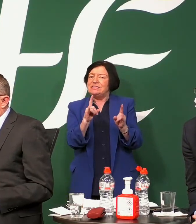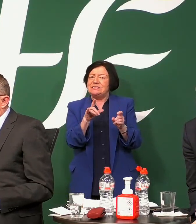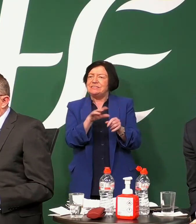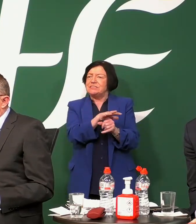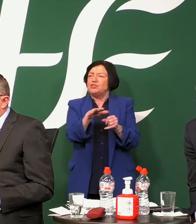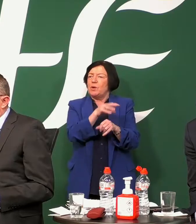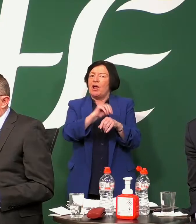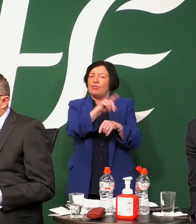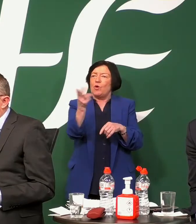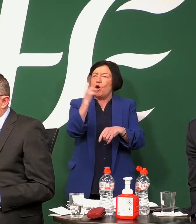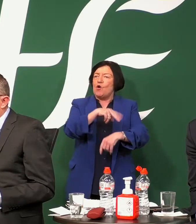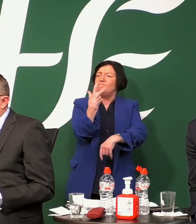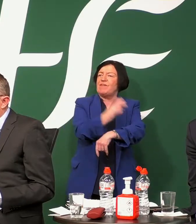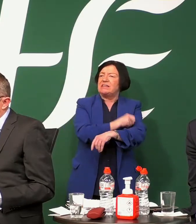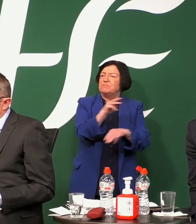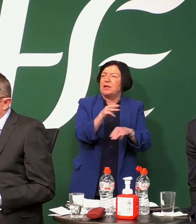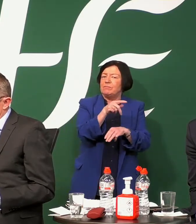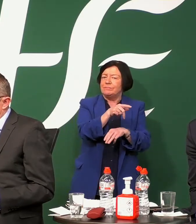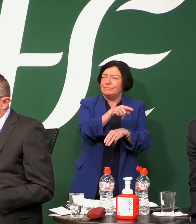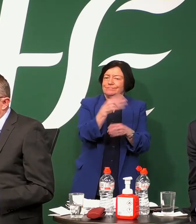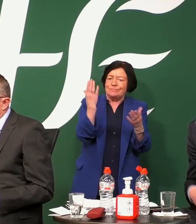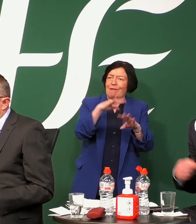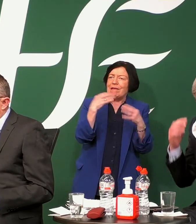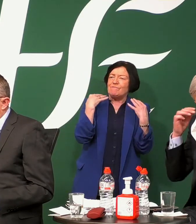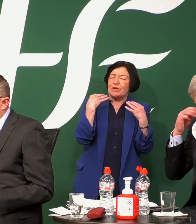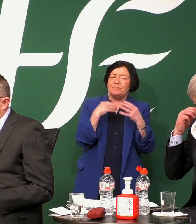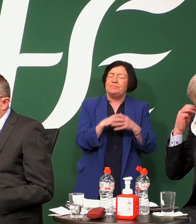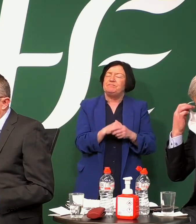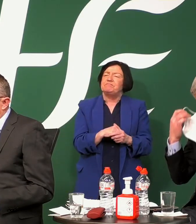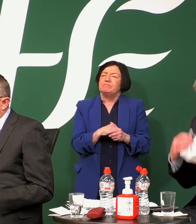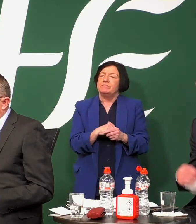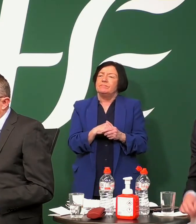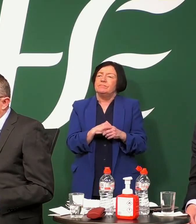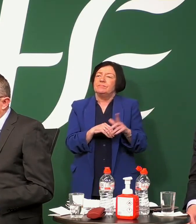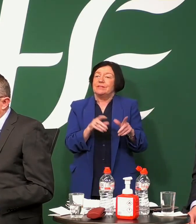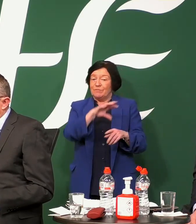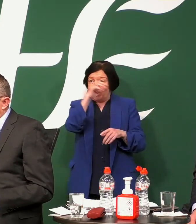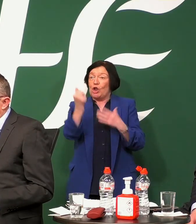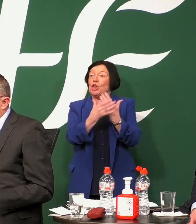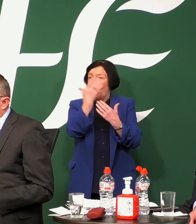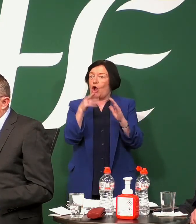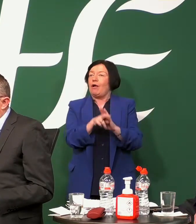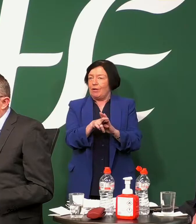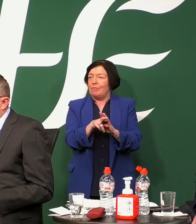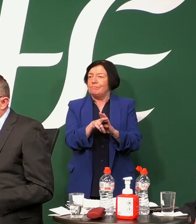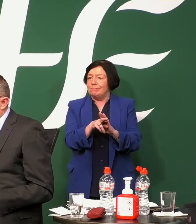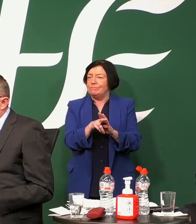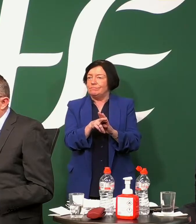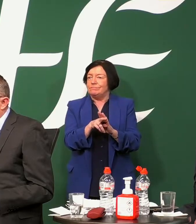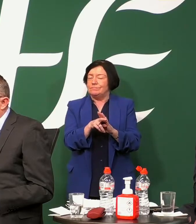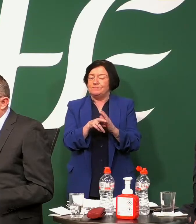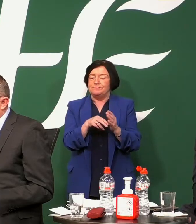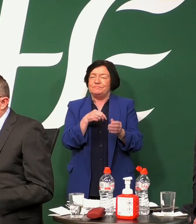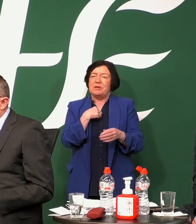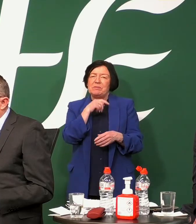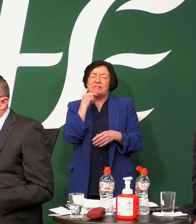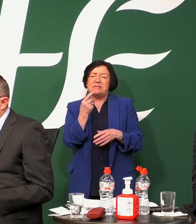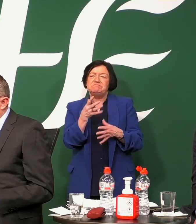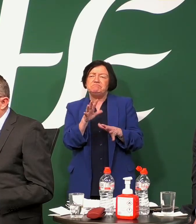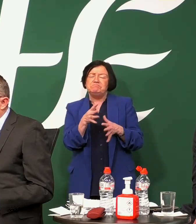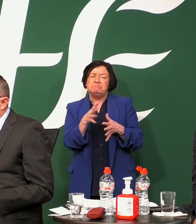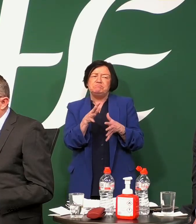those unvaccinated people usually? Yeah, thanks, Niamh. They predominantly are younger, and so I would say